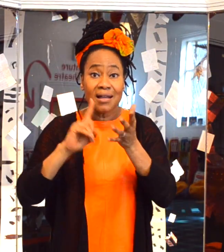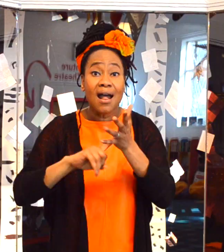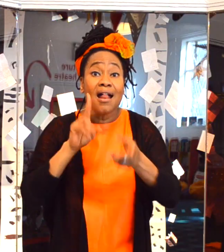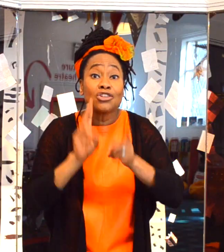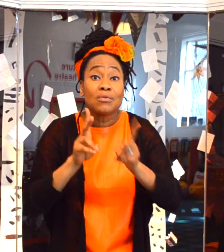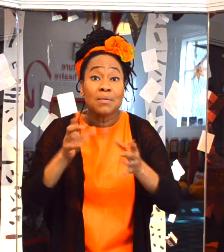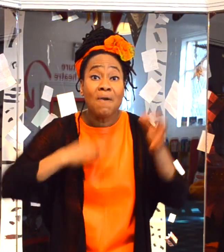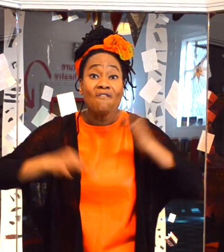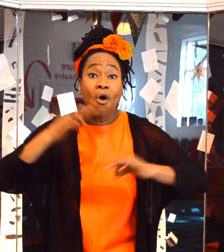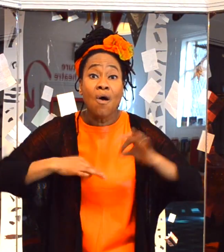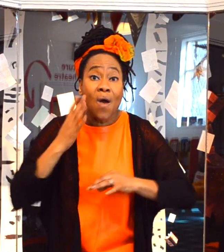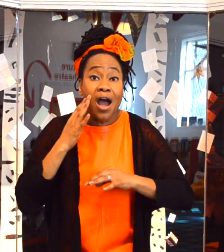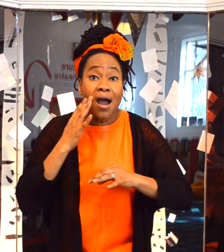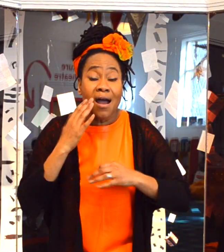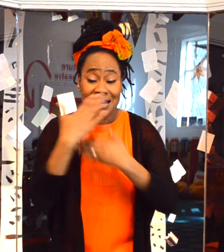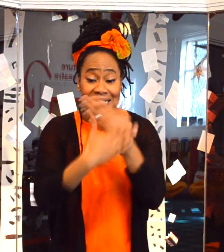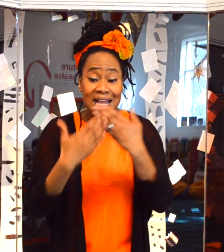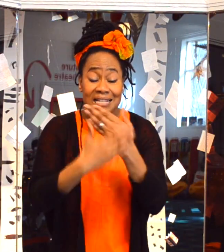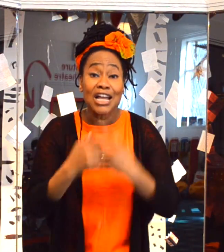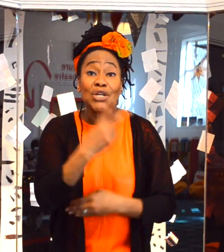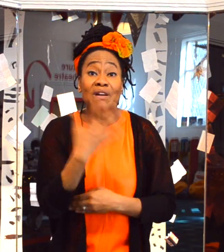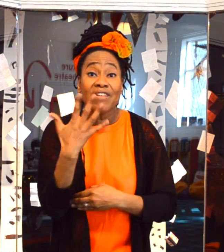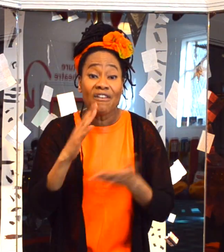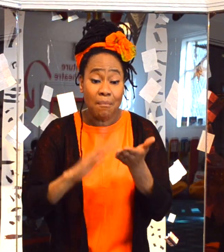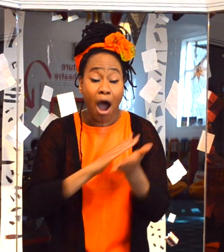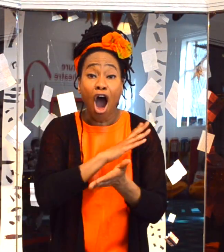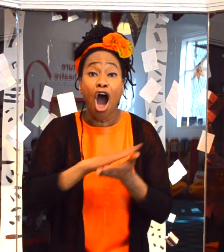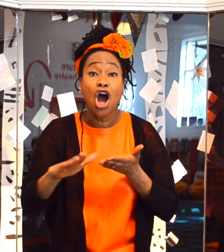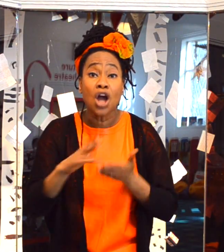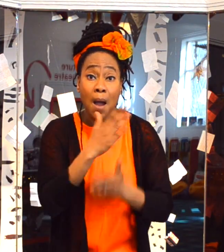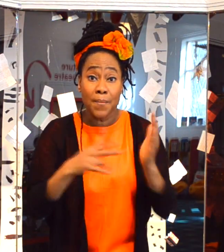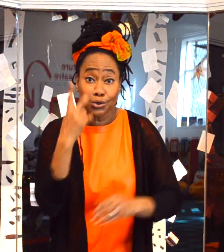The signed performance is at 2:30 on Saturday the 25th of March.